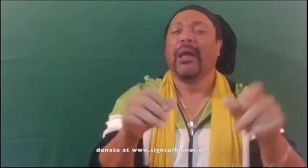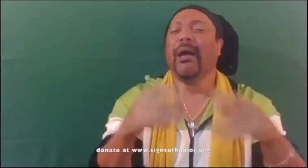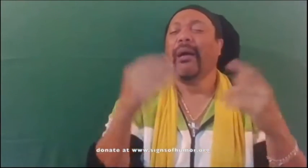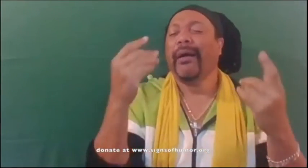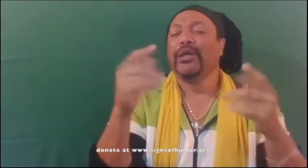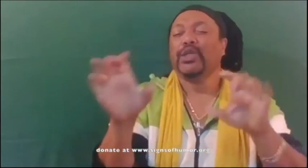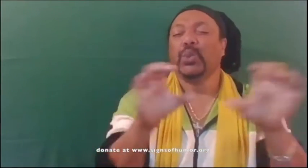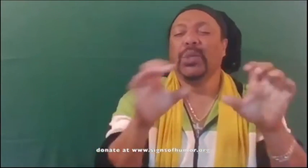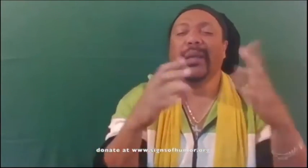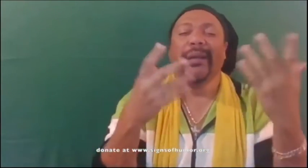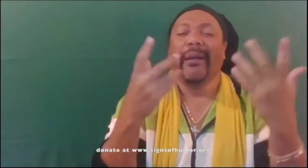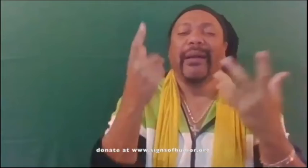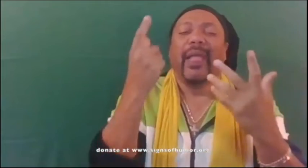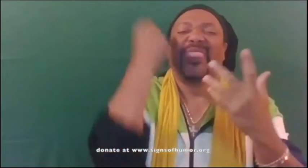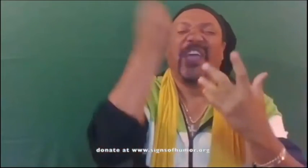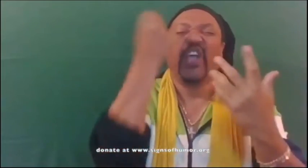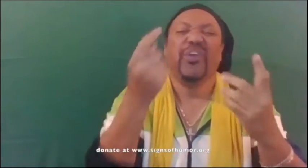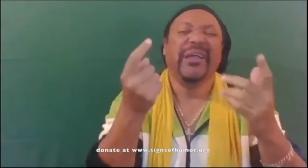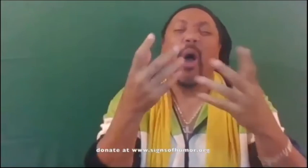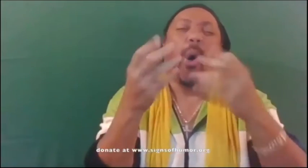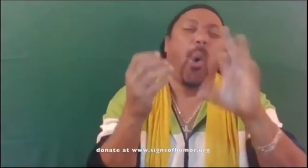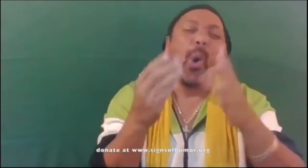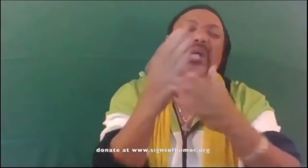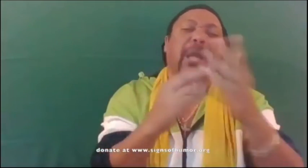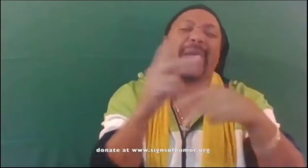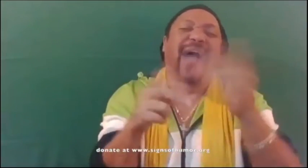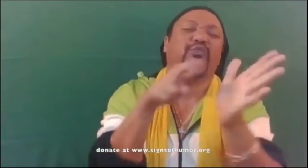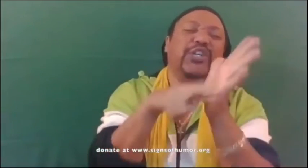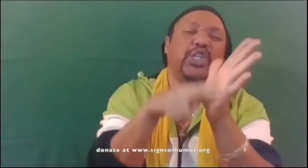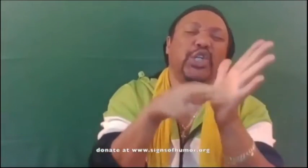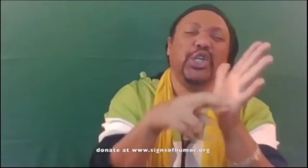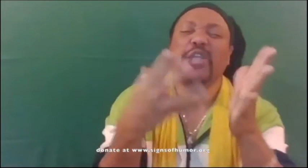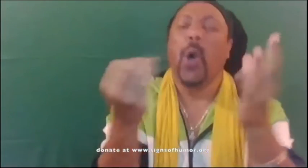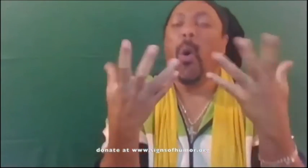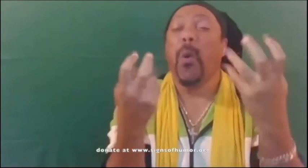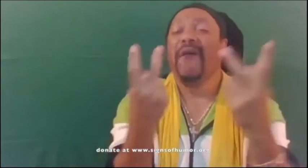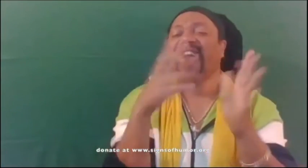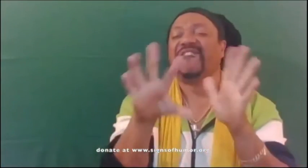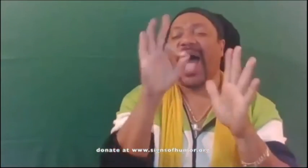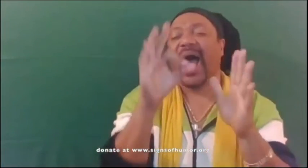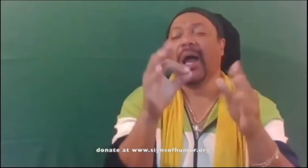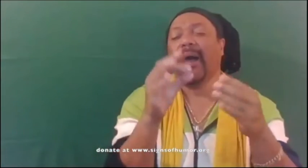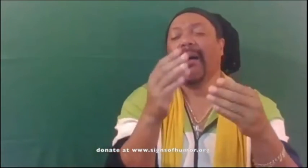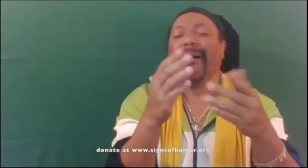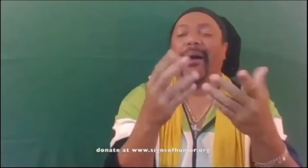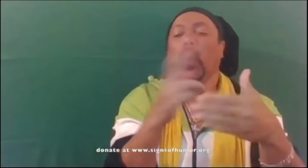it. I usually give interpreters like a little test, make them theorize something, right? Do a little bit of hands-on research, no pun